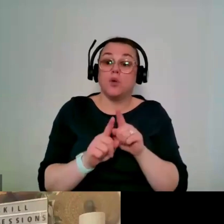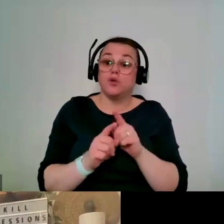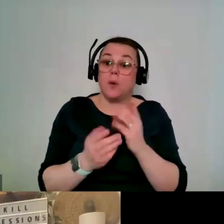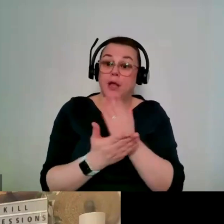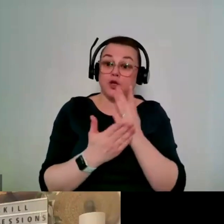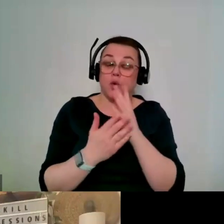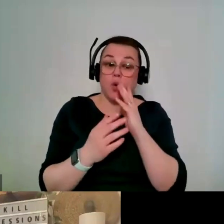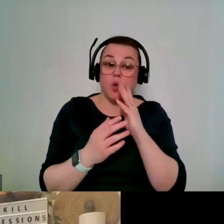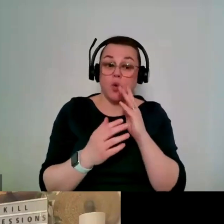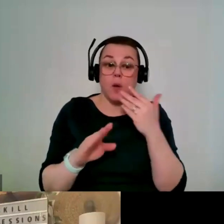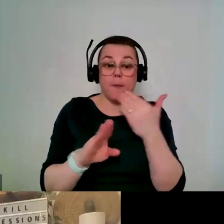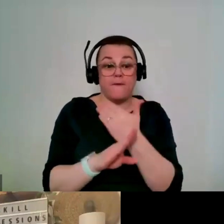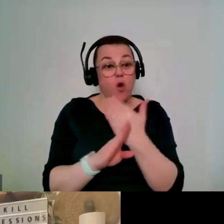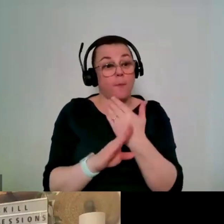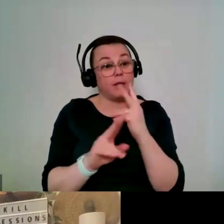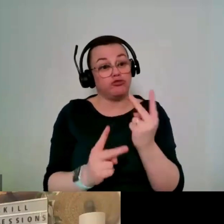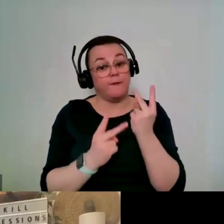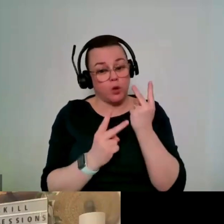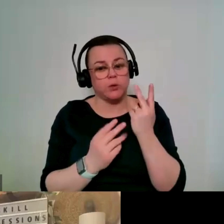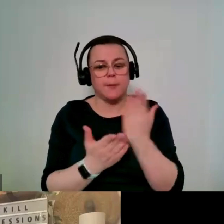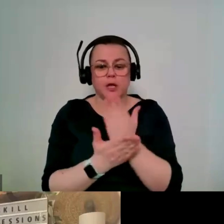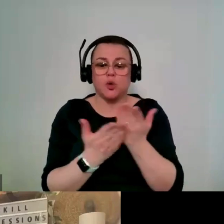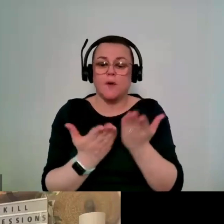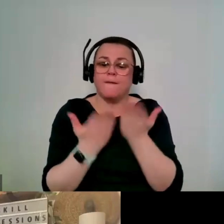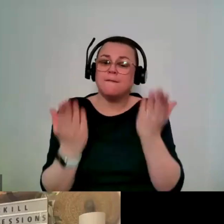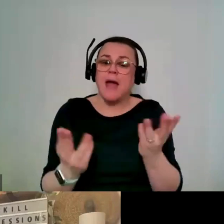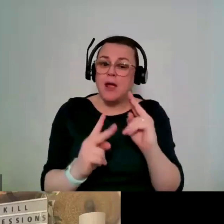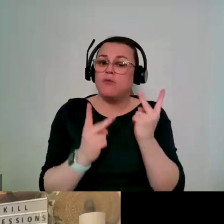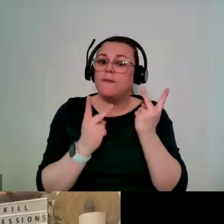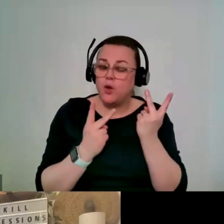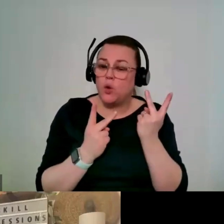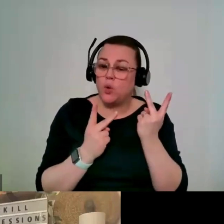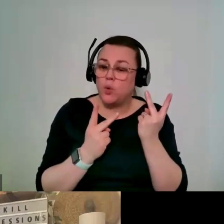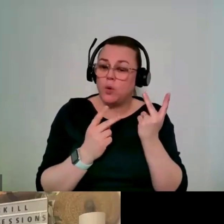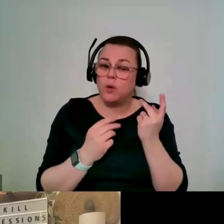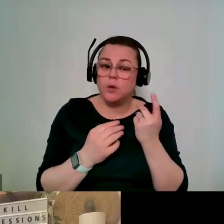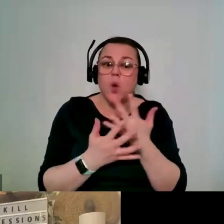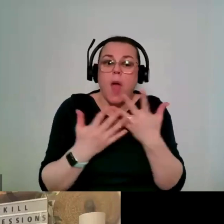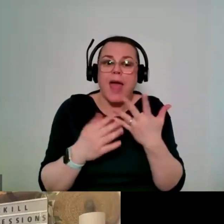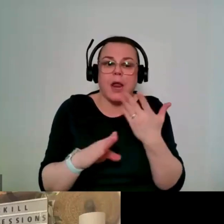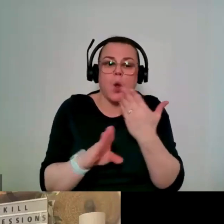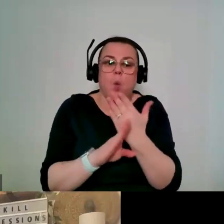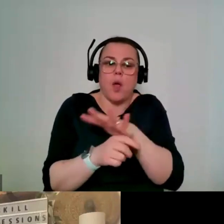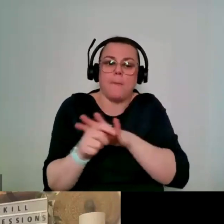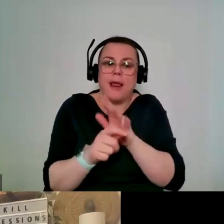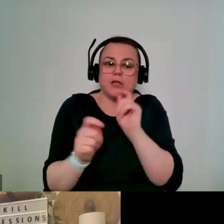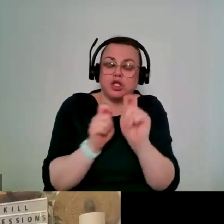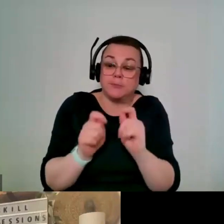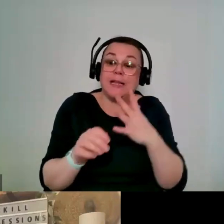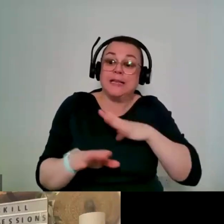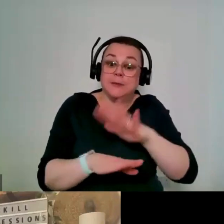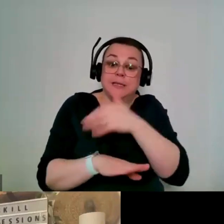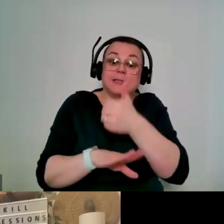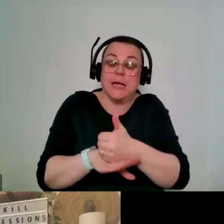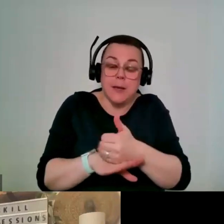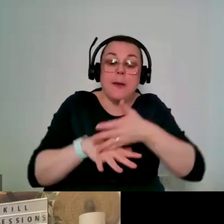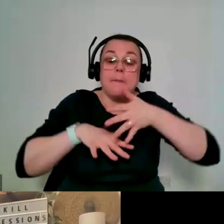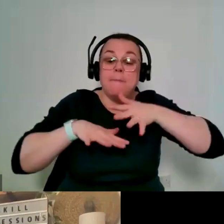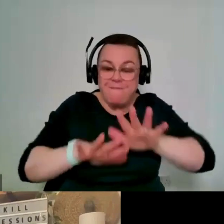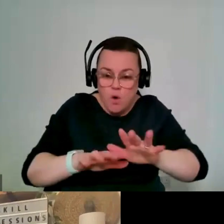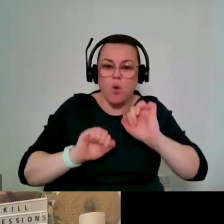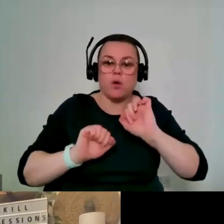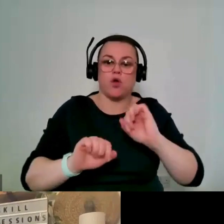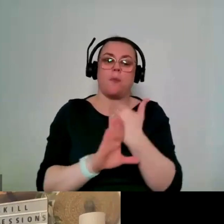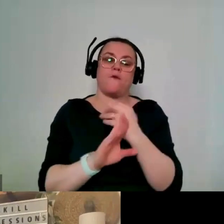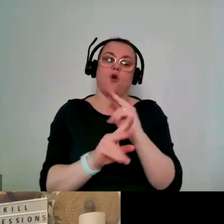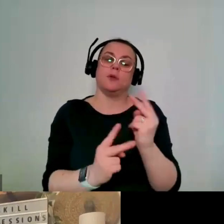comes to performance reviews. So, any workplace adjustment you have needs to be put in place before you have your performance